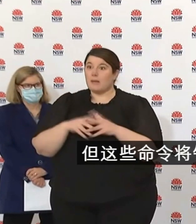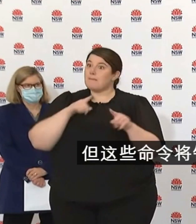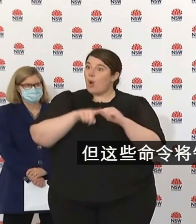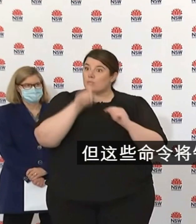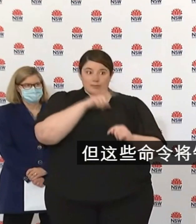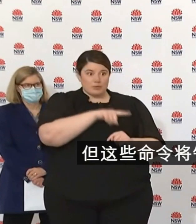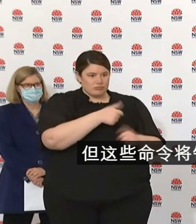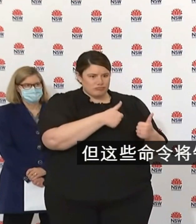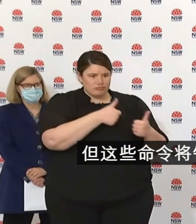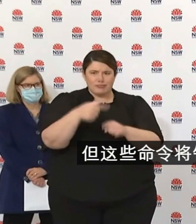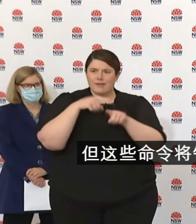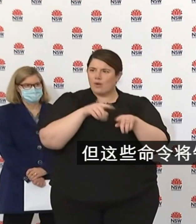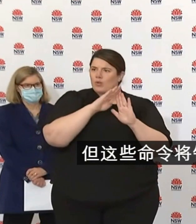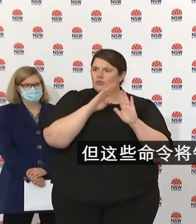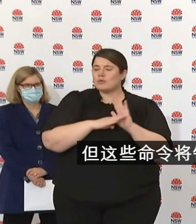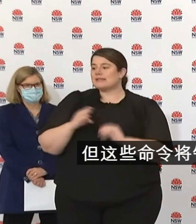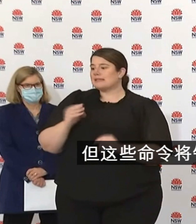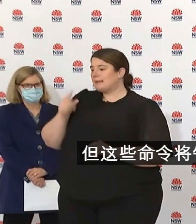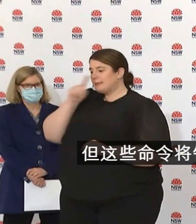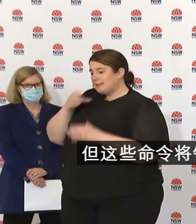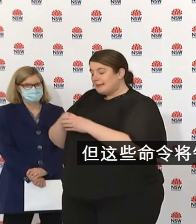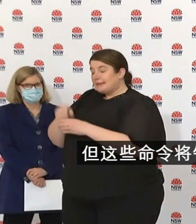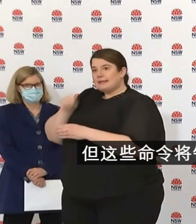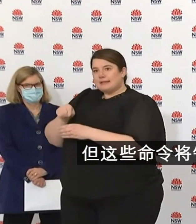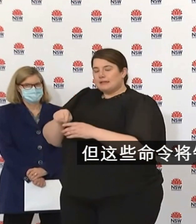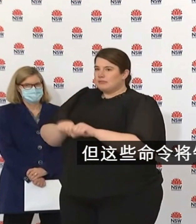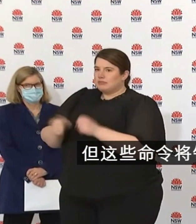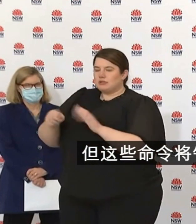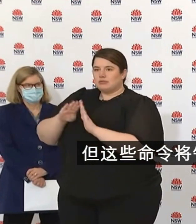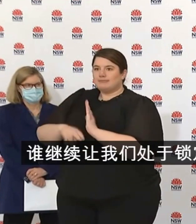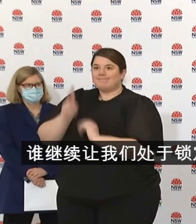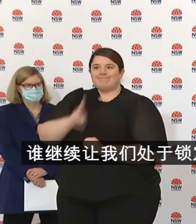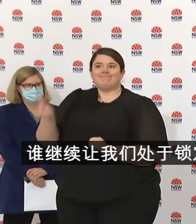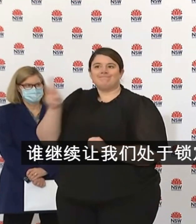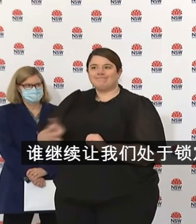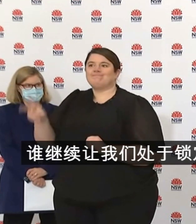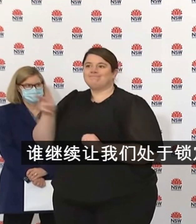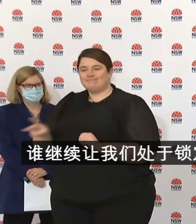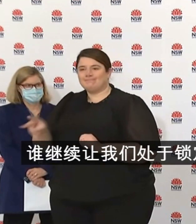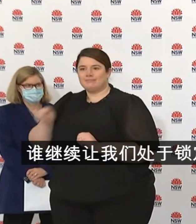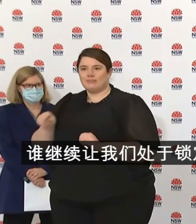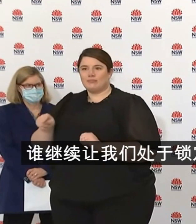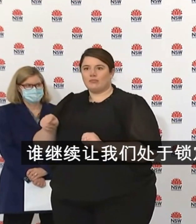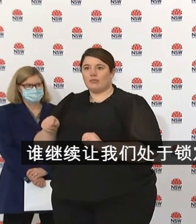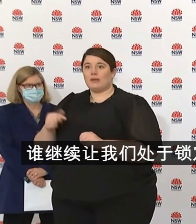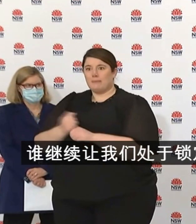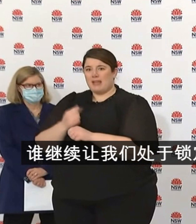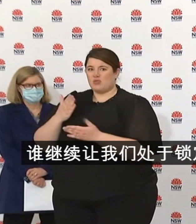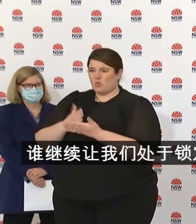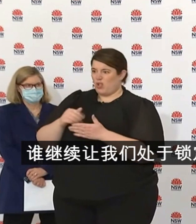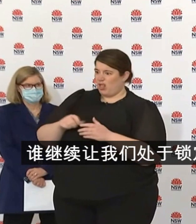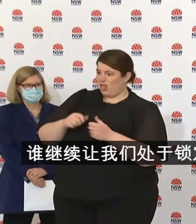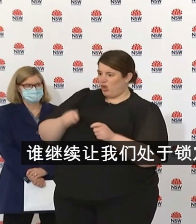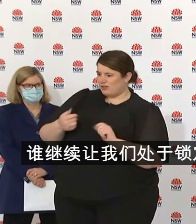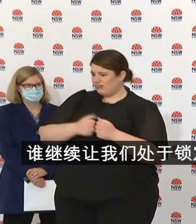thing, but these orders will focus on those who continue to breach the health orders, who continue to keep us in lockdown.